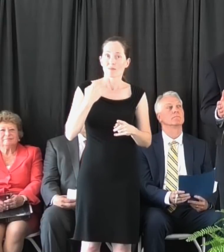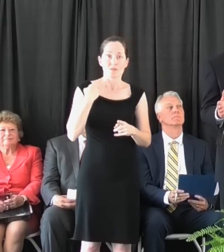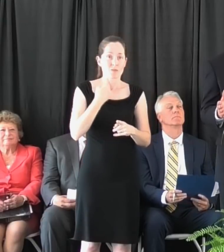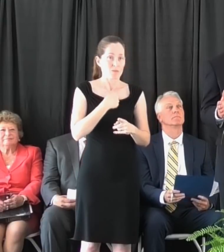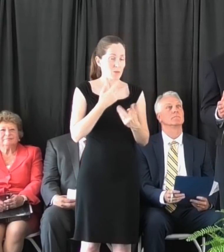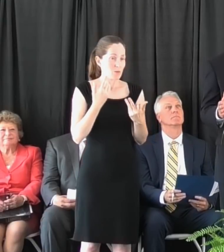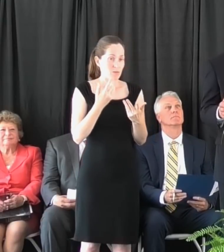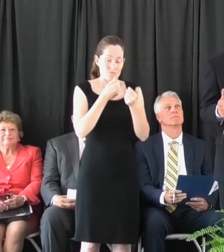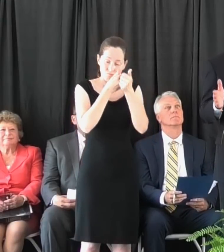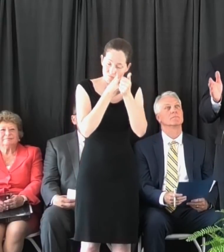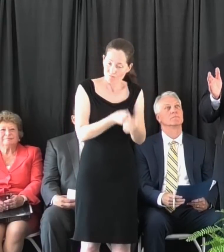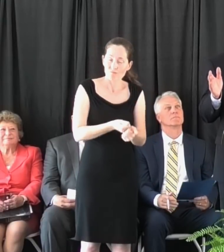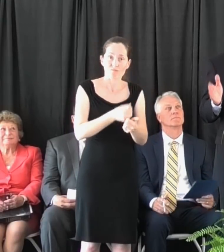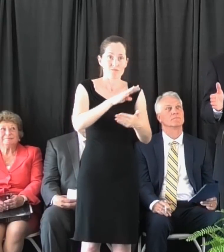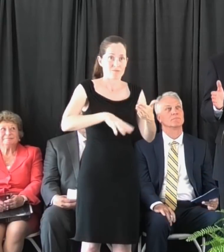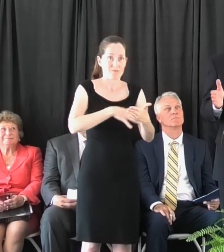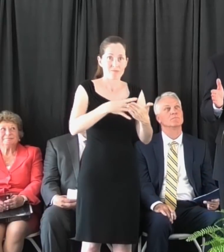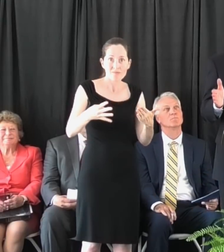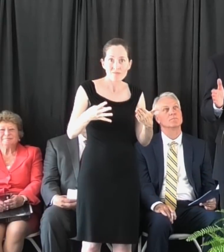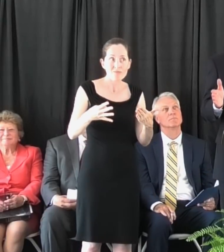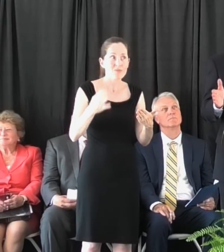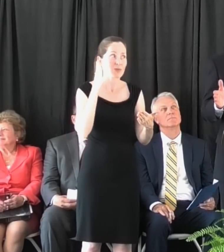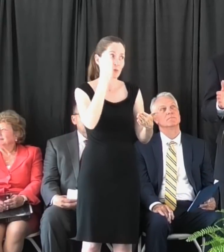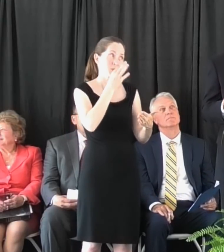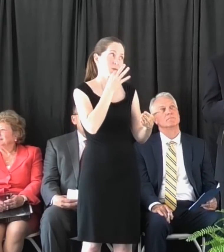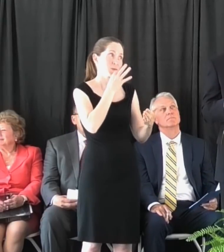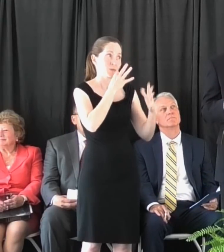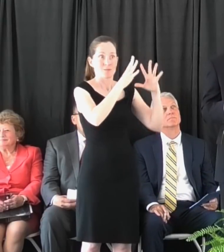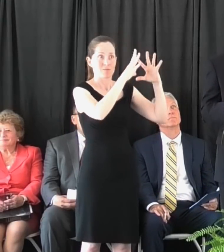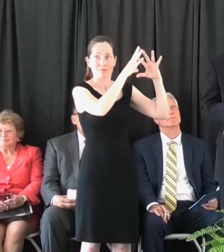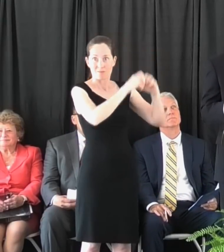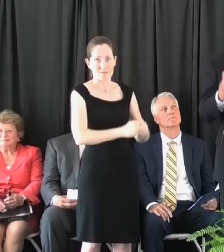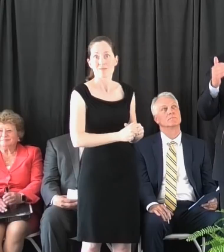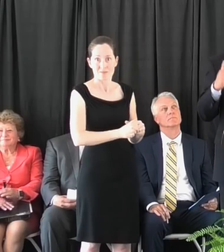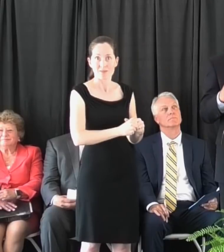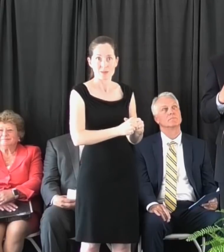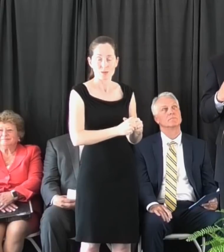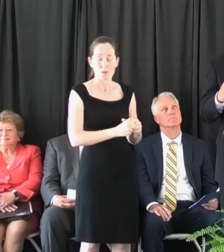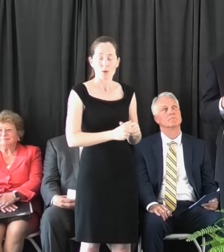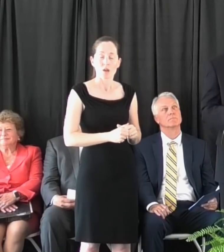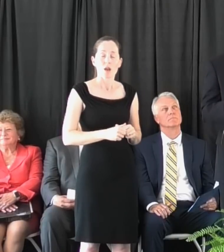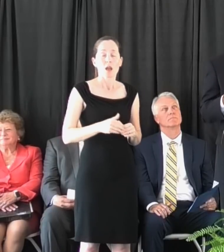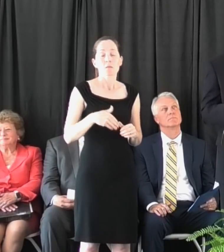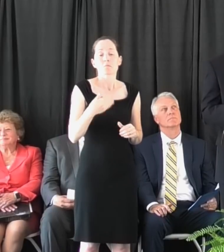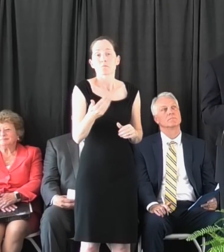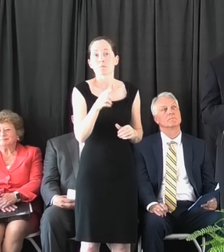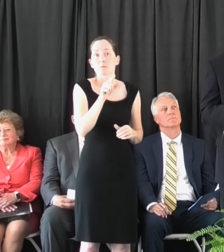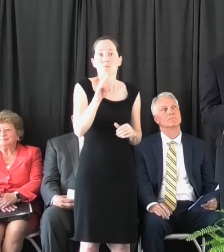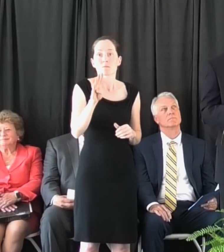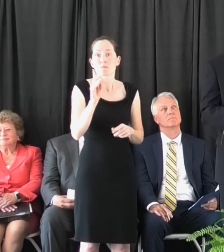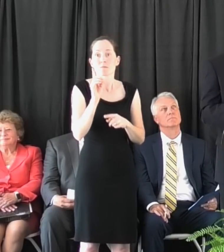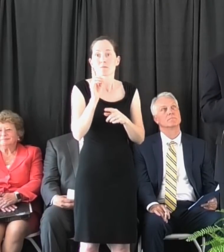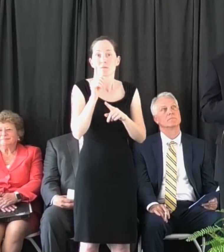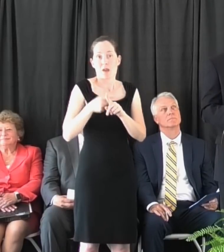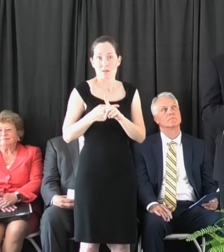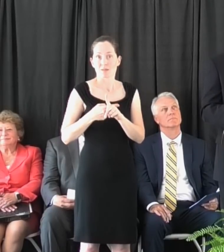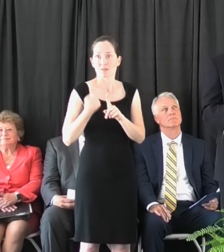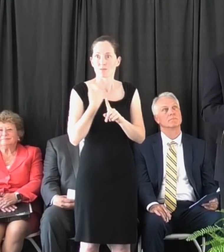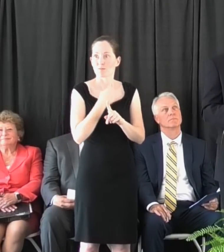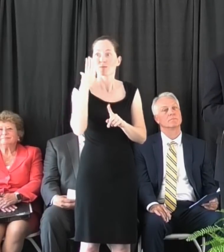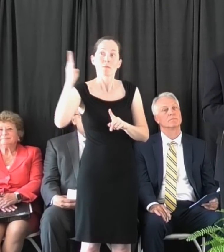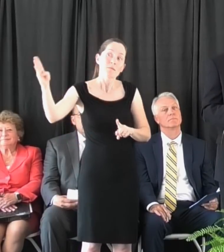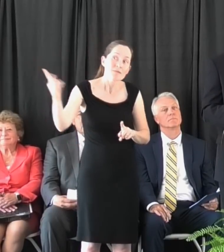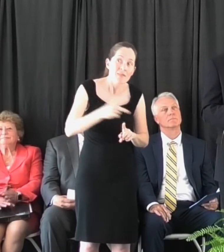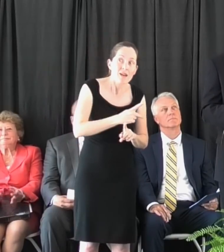knock this building down. In a few short 24 months, we're gonna be back here and we're gonna be cutting a ribbon. We're gonna be opening